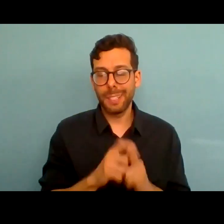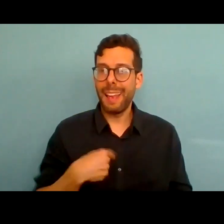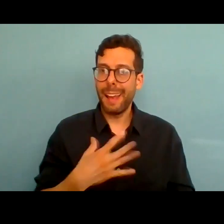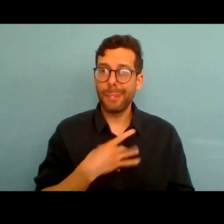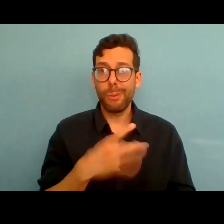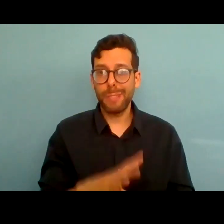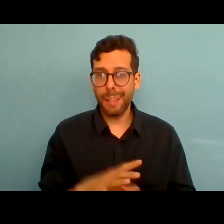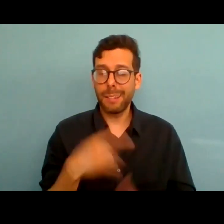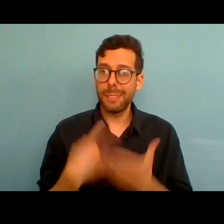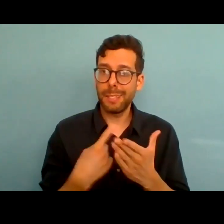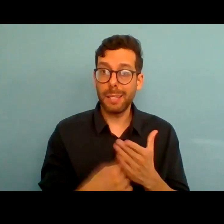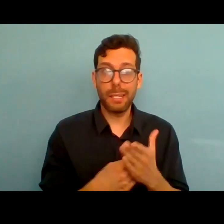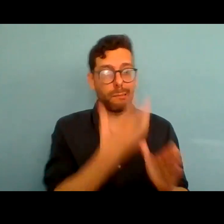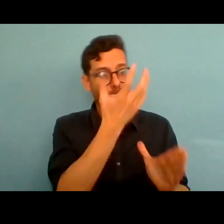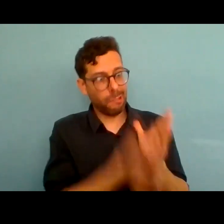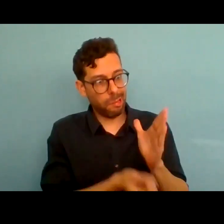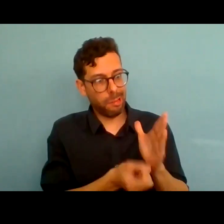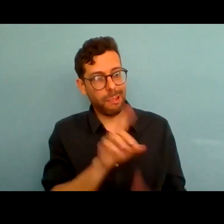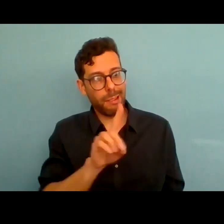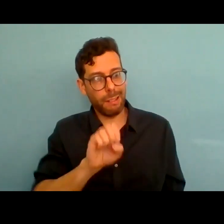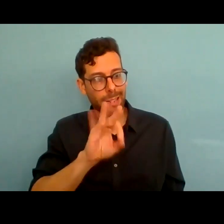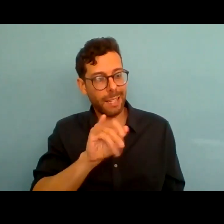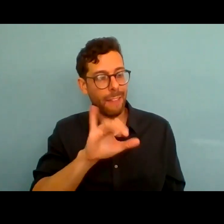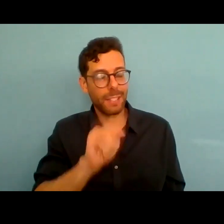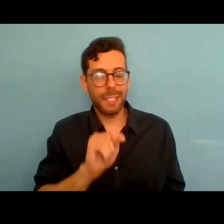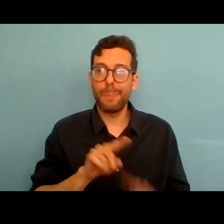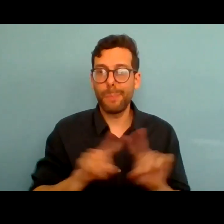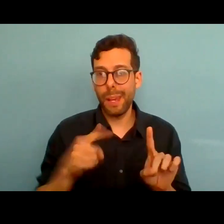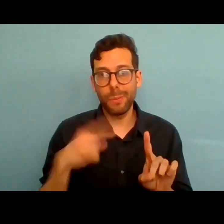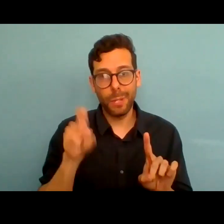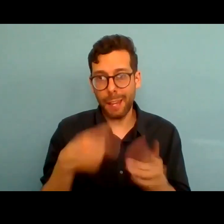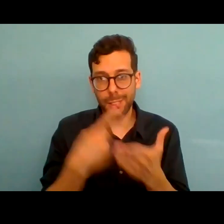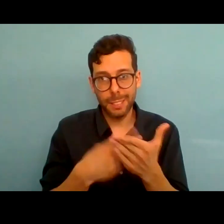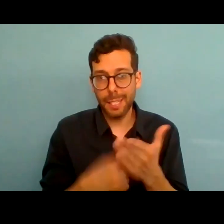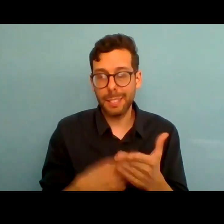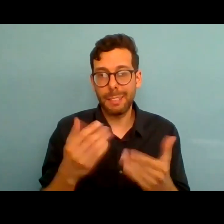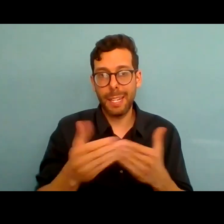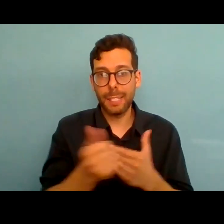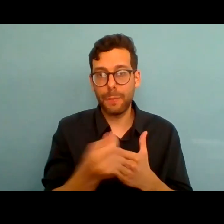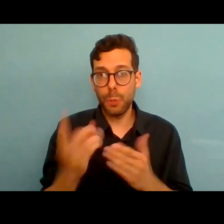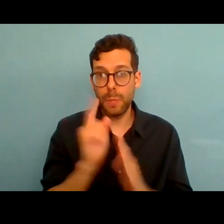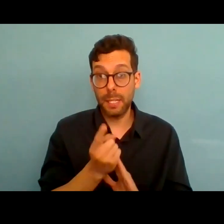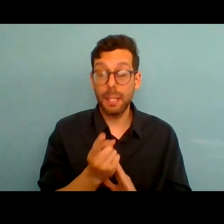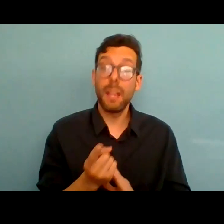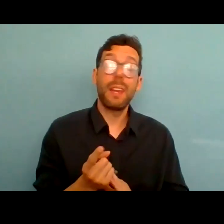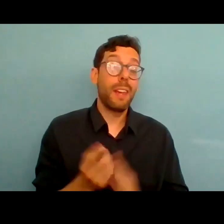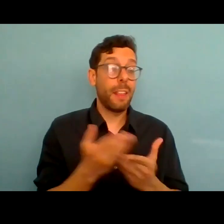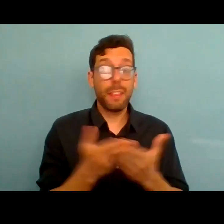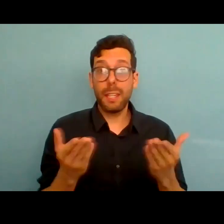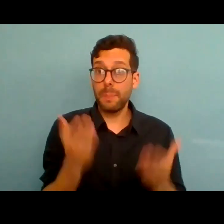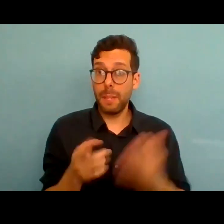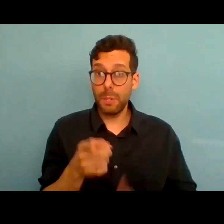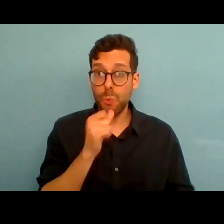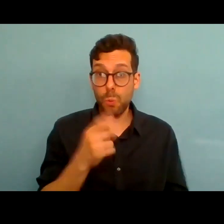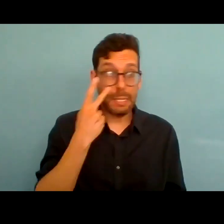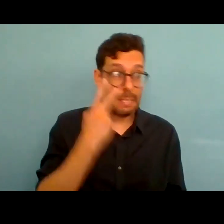line is that's what we're going to talk about for the next few minutes. So these are things that you don't necessarily see. These are the things that the person struggles with. Things like